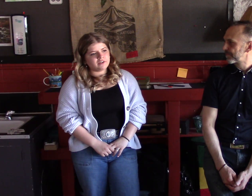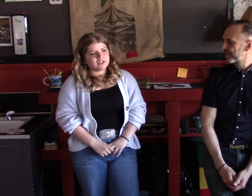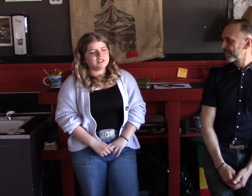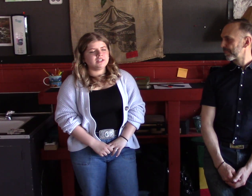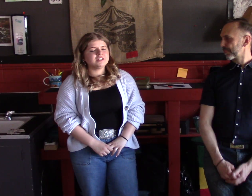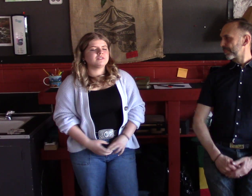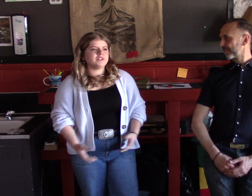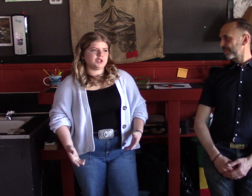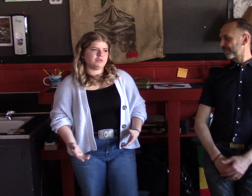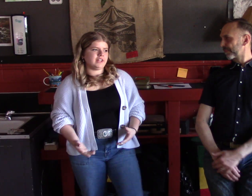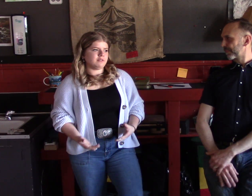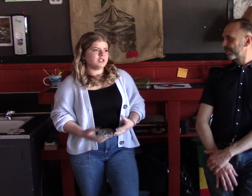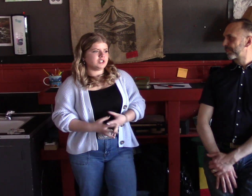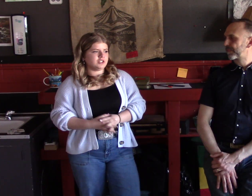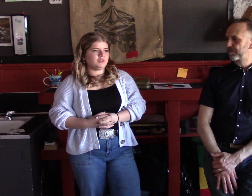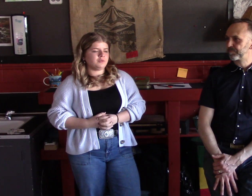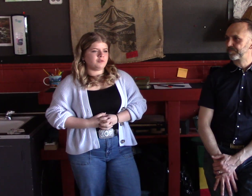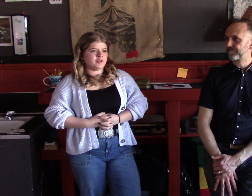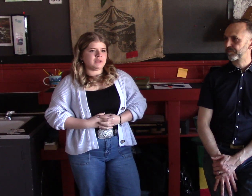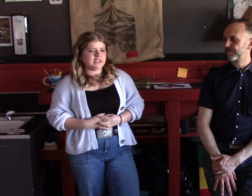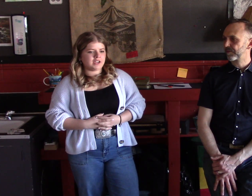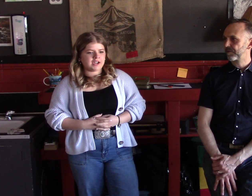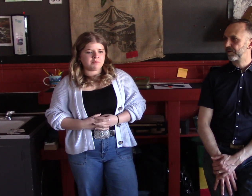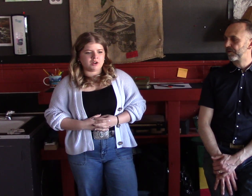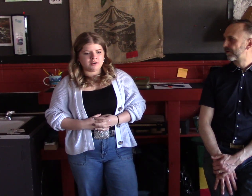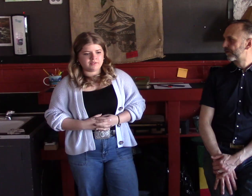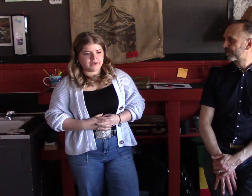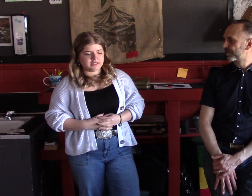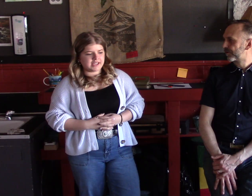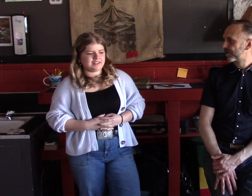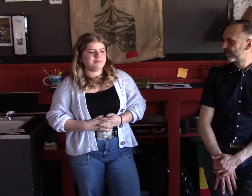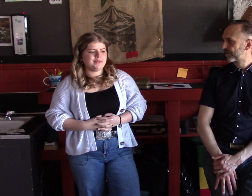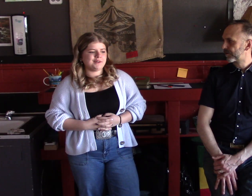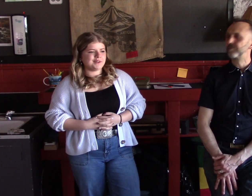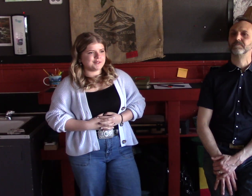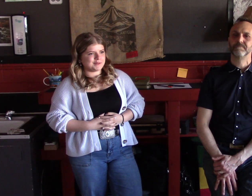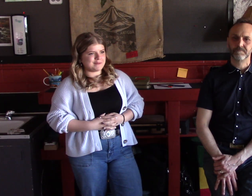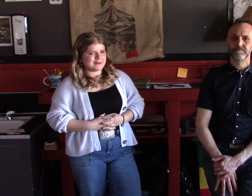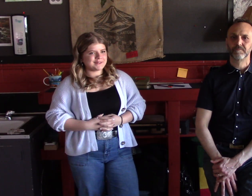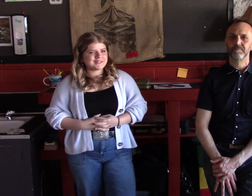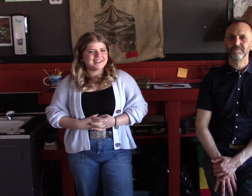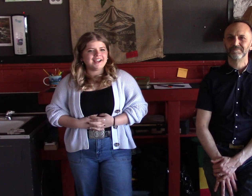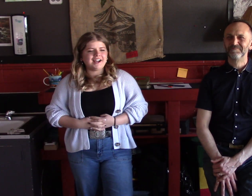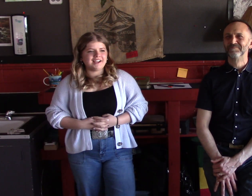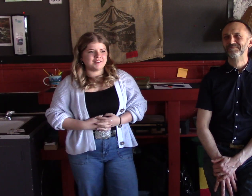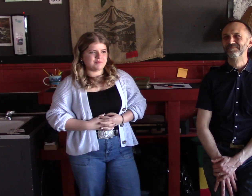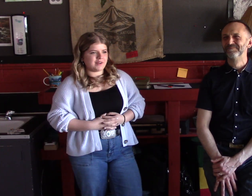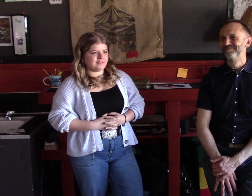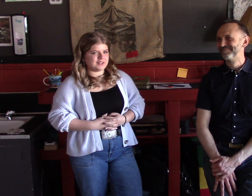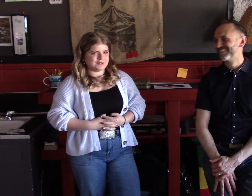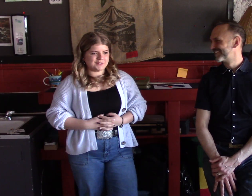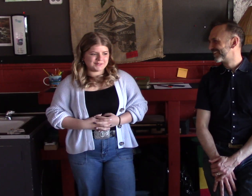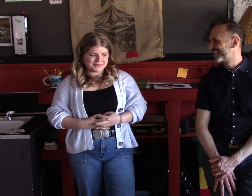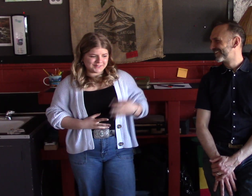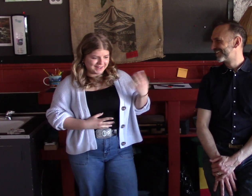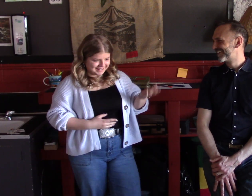It is visual language, so for me, I'm not very textbook smart. I'm a visual learner, as you